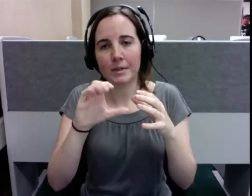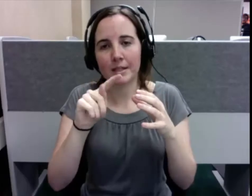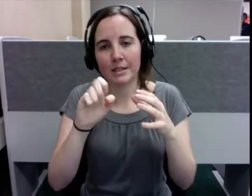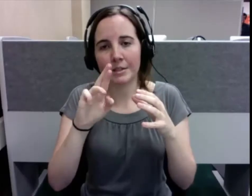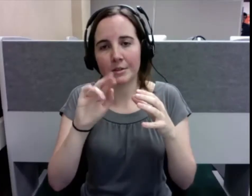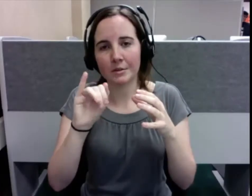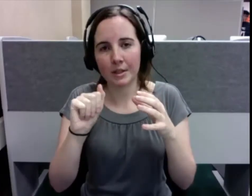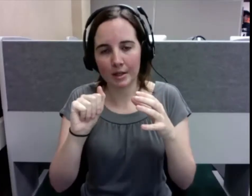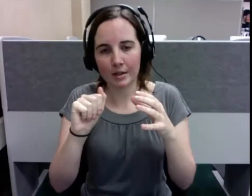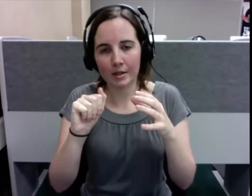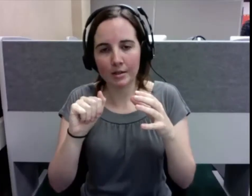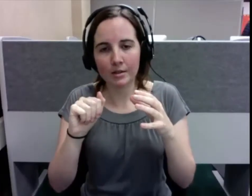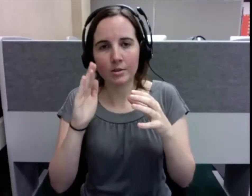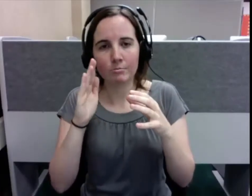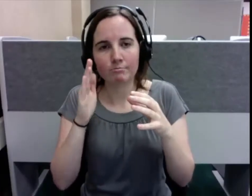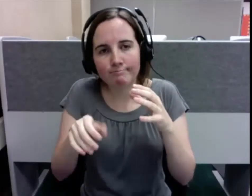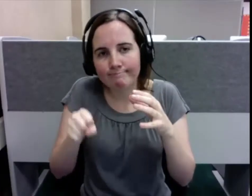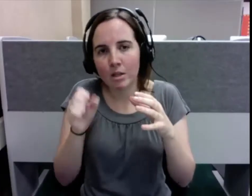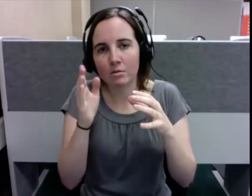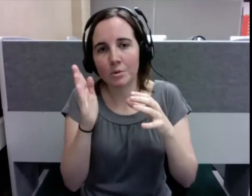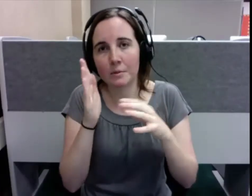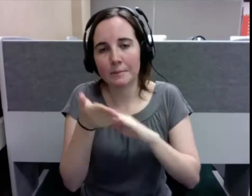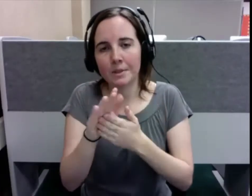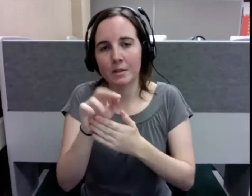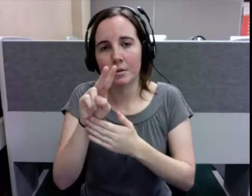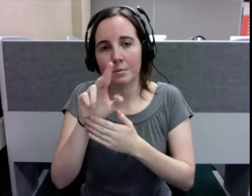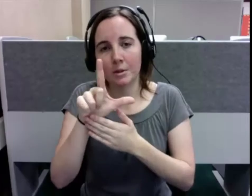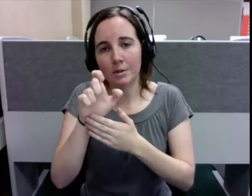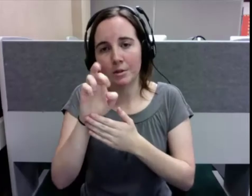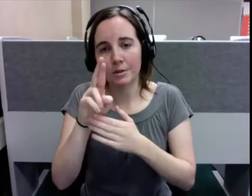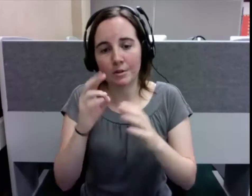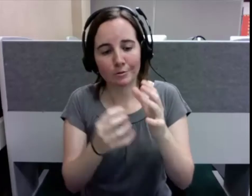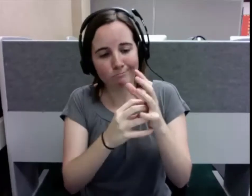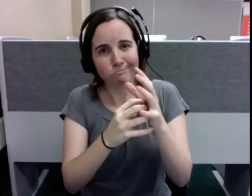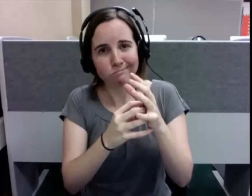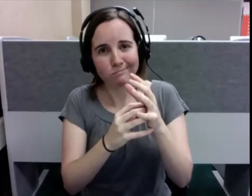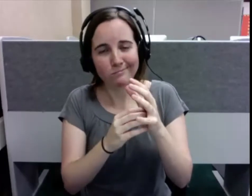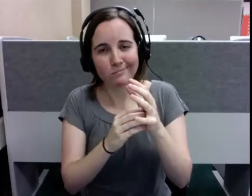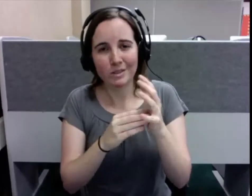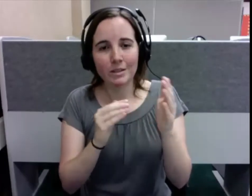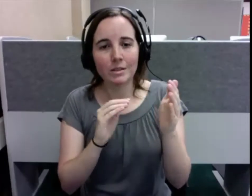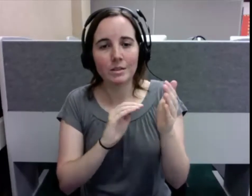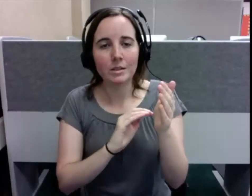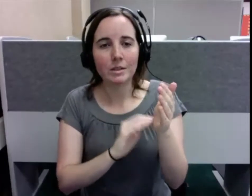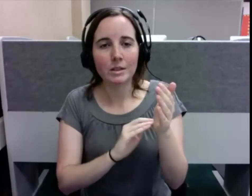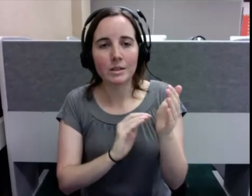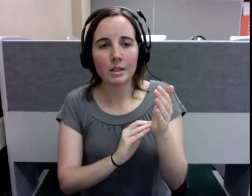and this does not cause any problems or distress. It's just a tiny piece of tissue. A person isn't even aware that